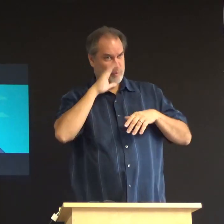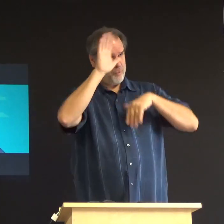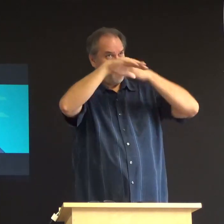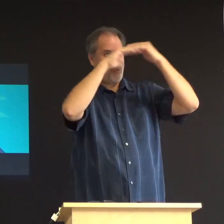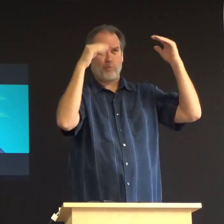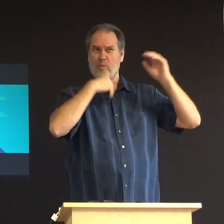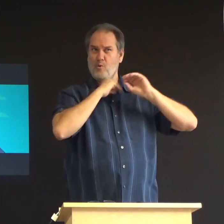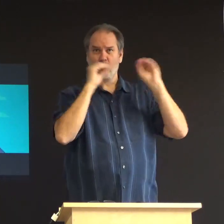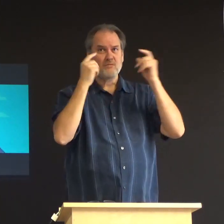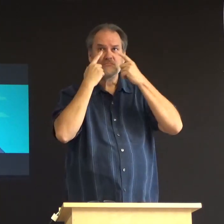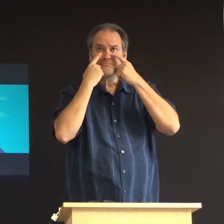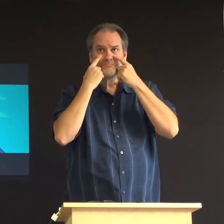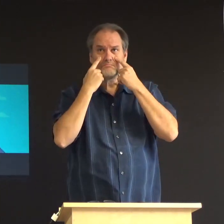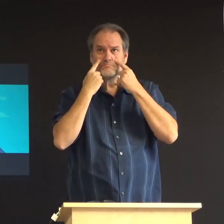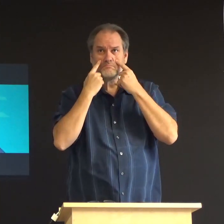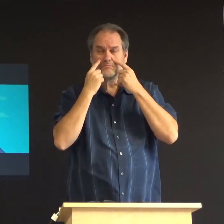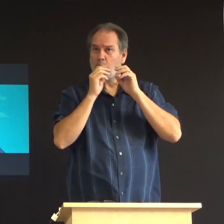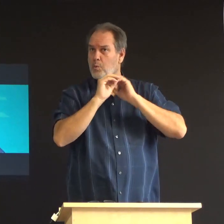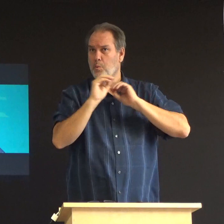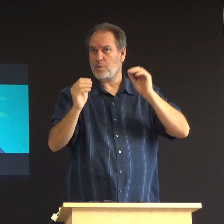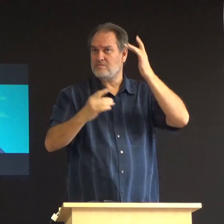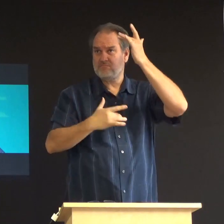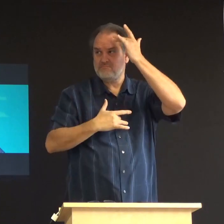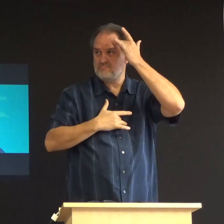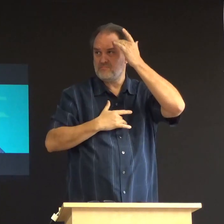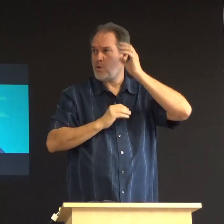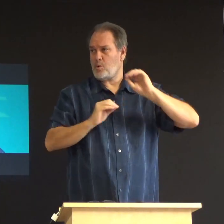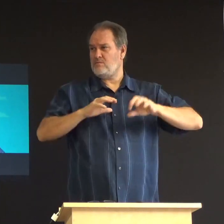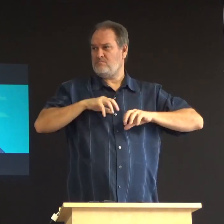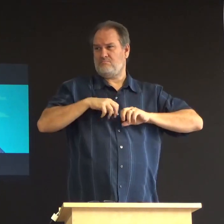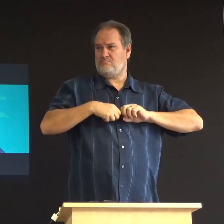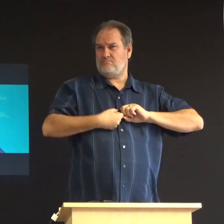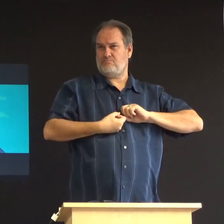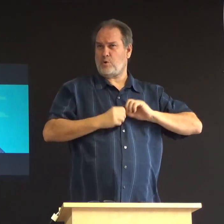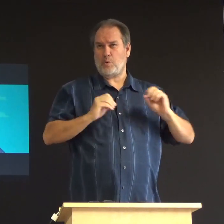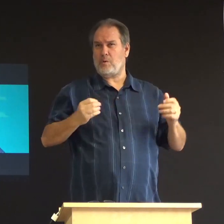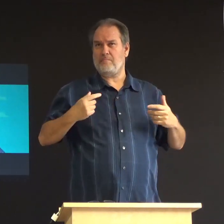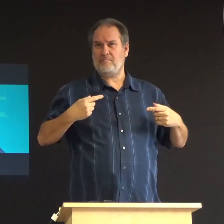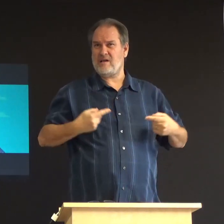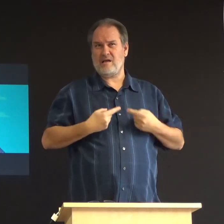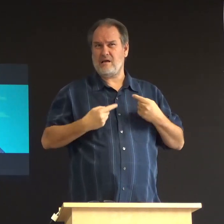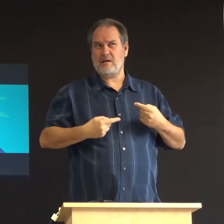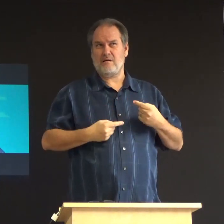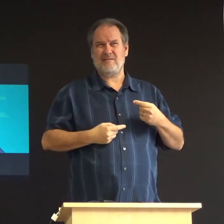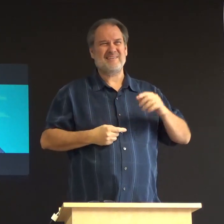said, you get to heaven where no tears, no sickness, no grief, no pain.